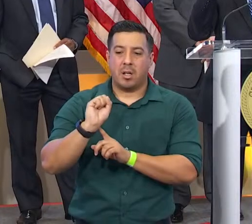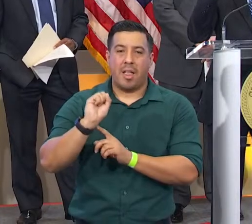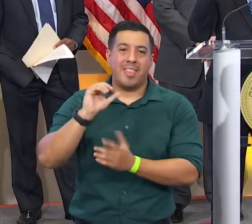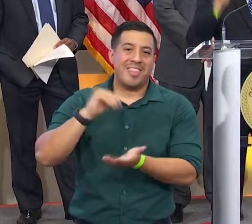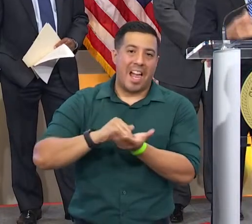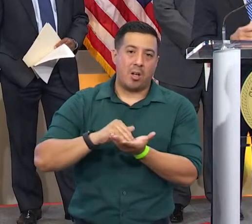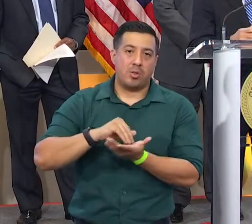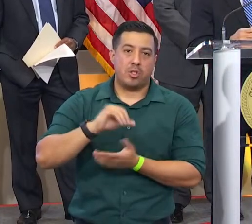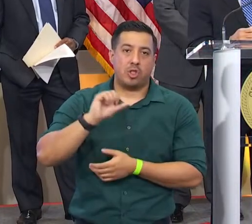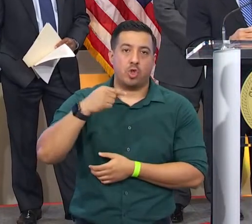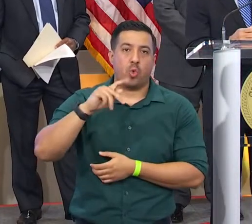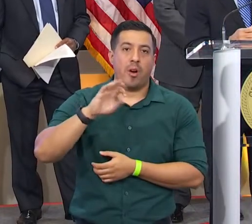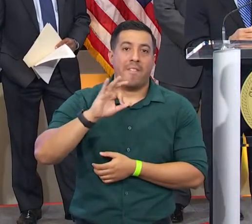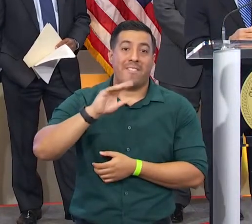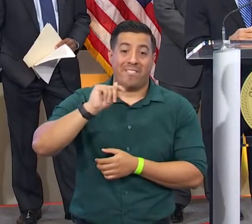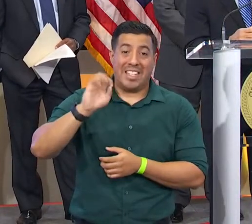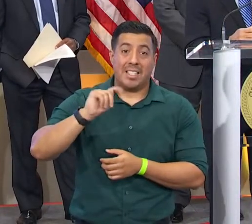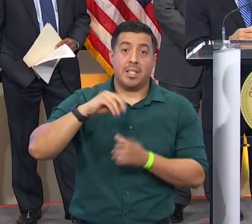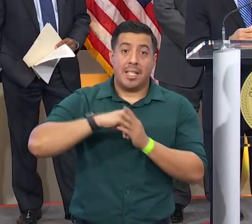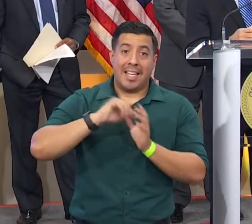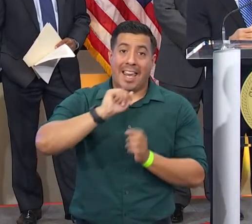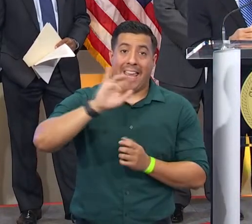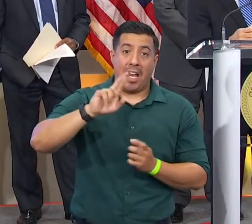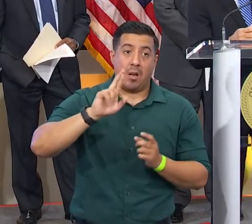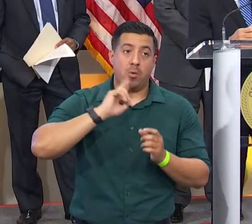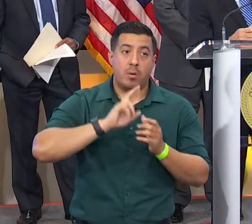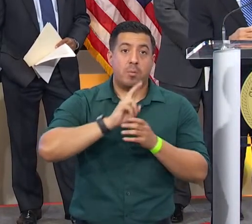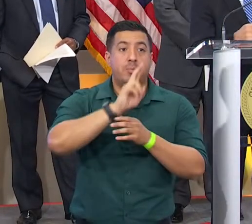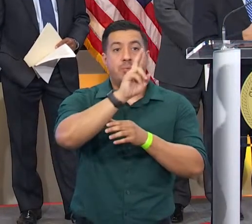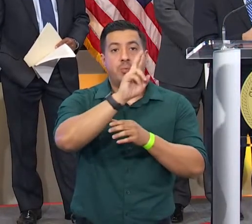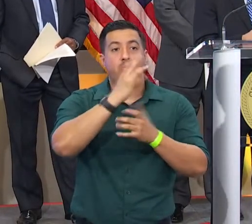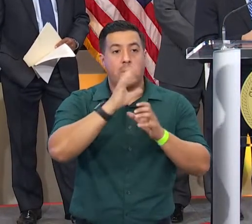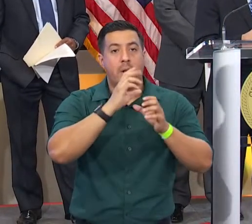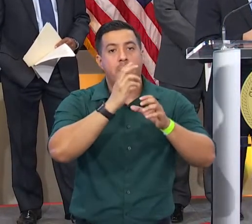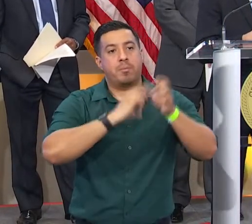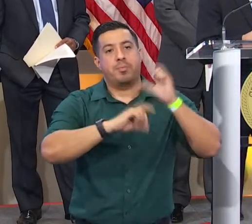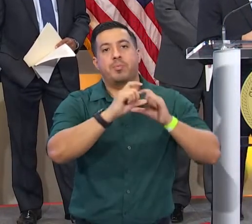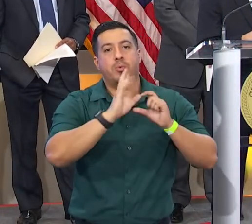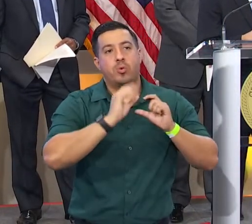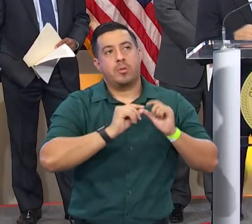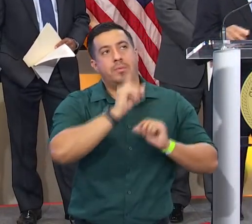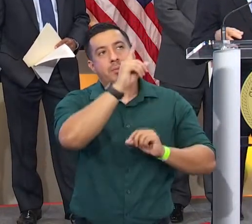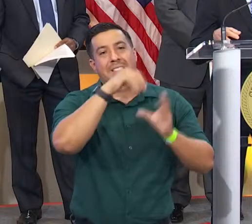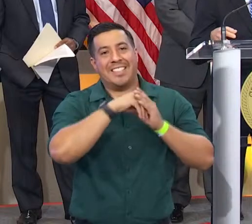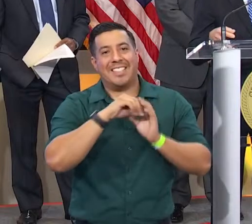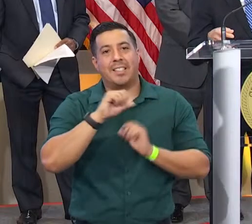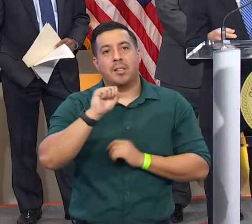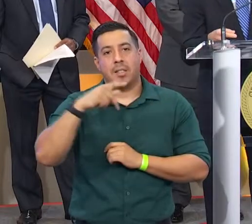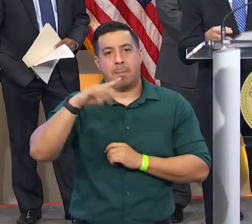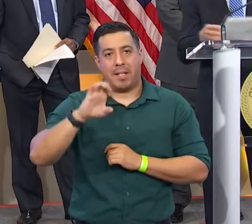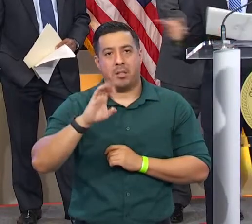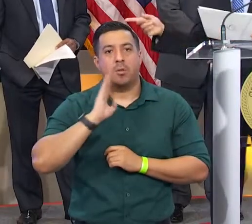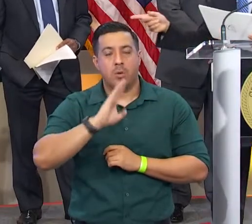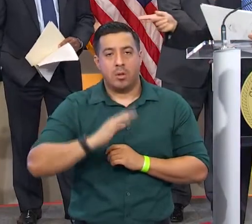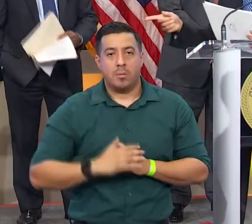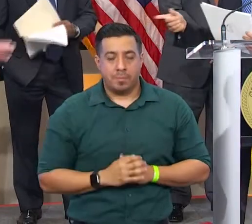40,000 feet in the air and simply gets dropped. The engines kick in, it goes into suborbital space.